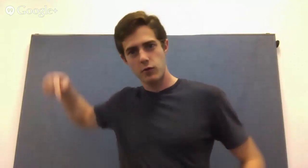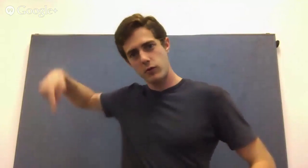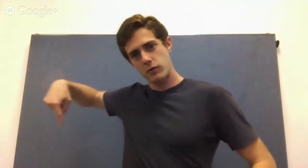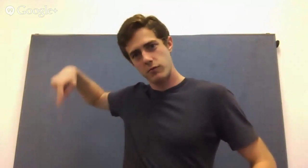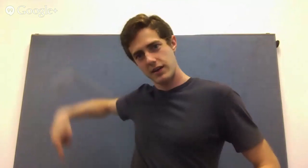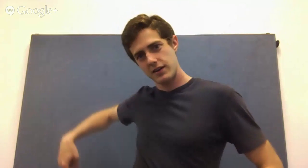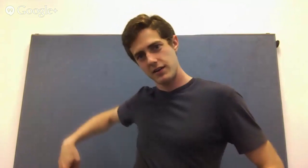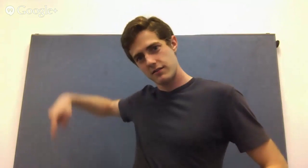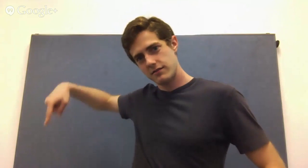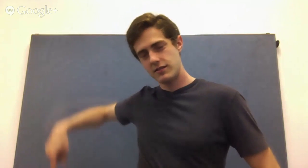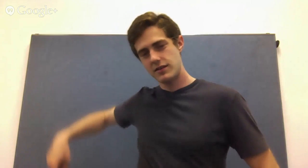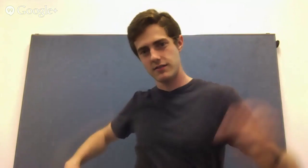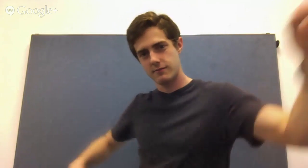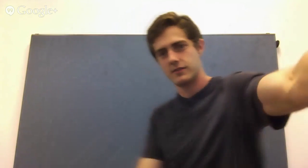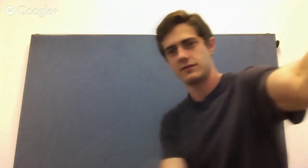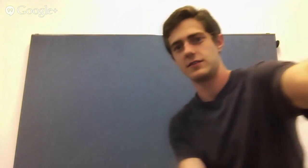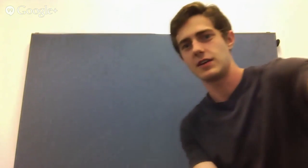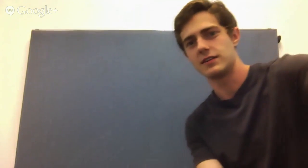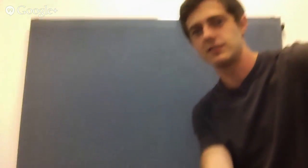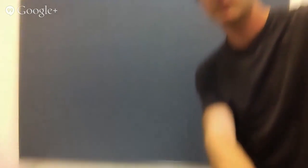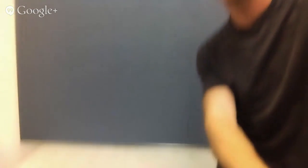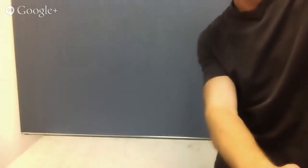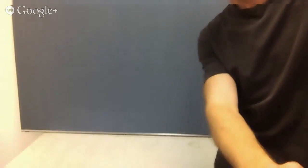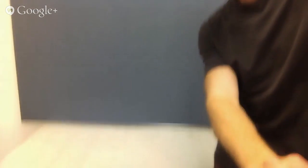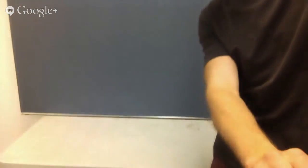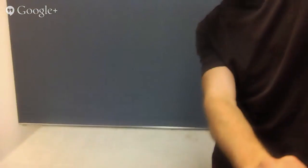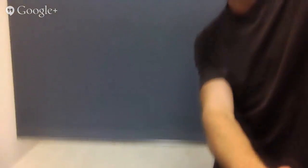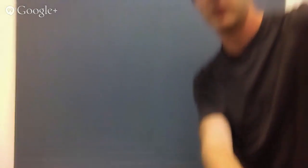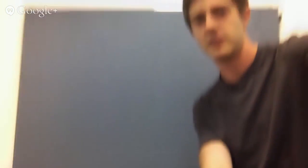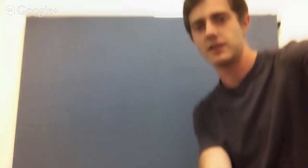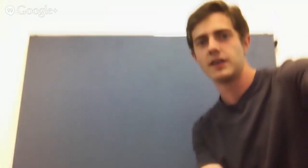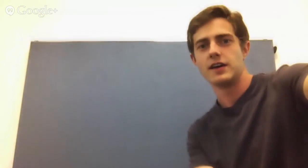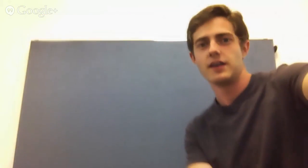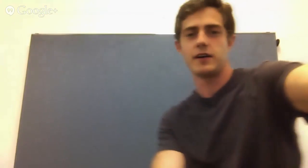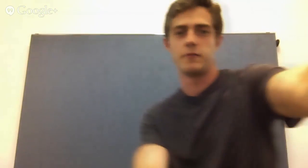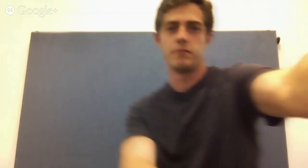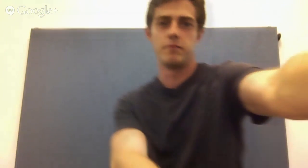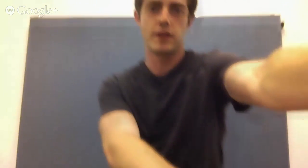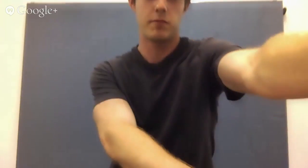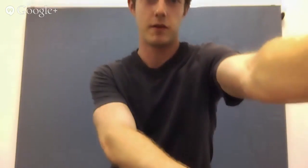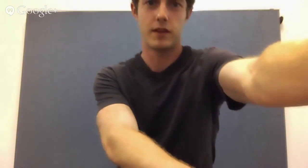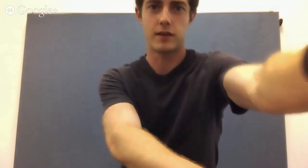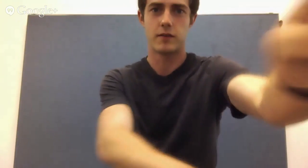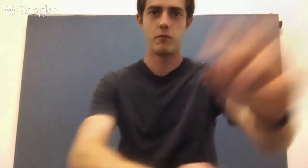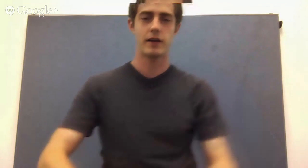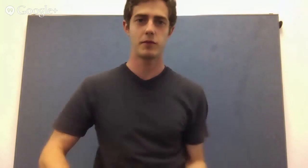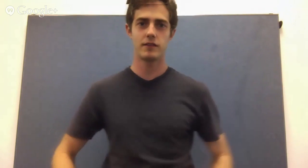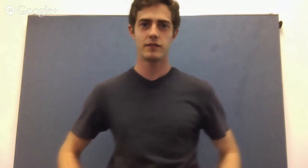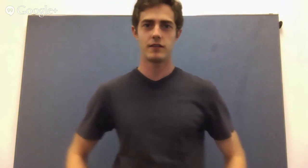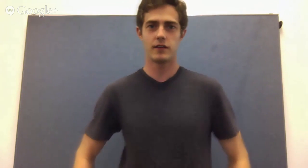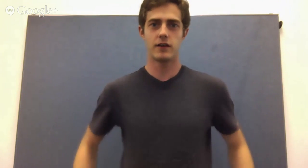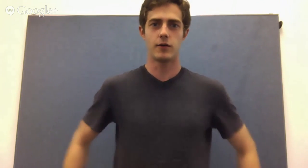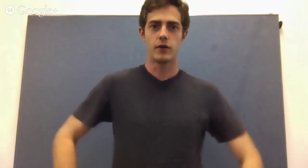table back here. You can't see it. It's like that right there. That I'm gonna like back up against, and that's how I'll know I'm